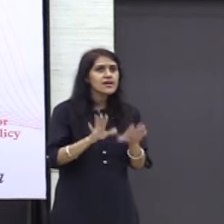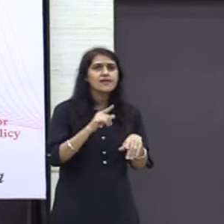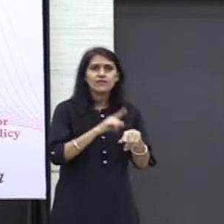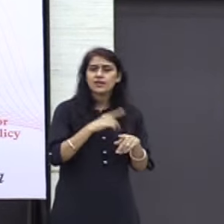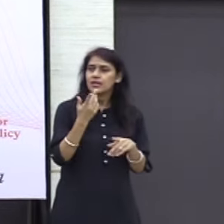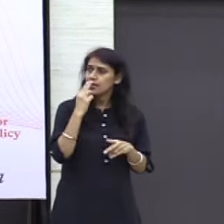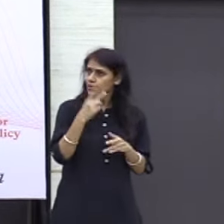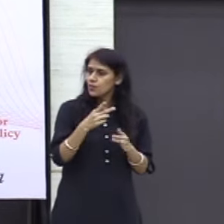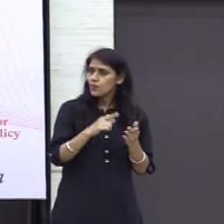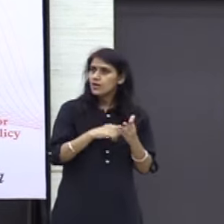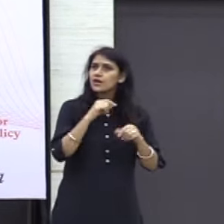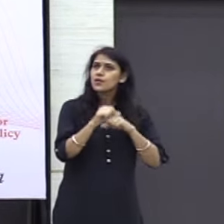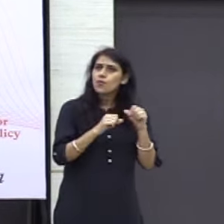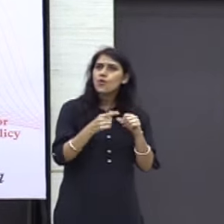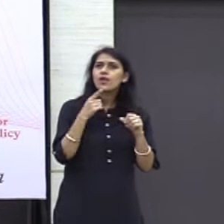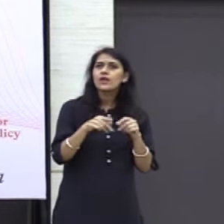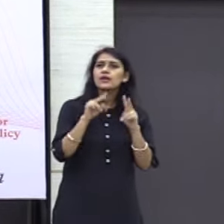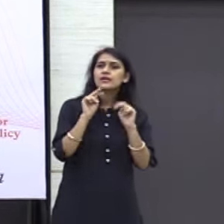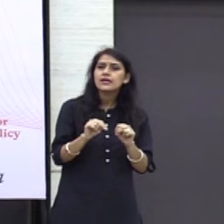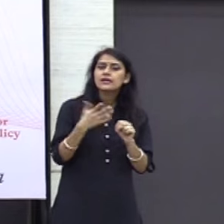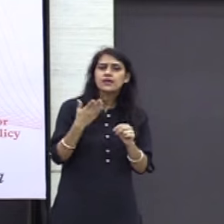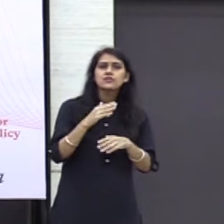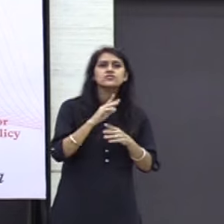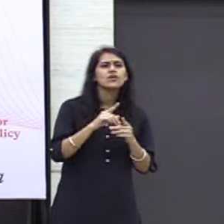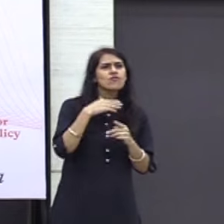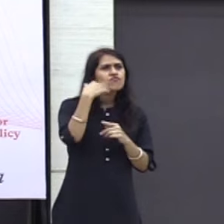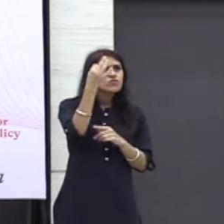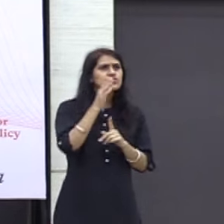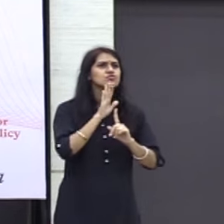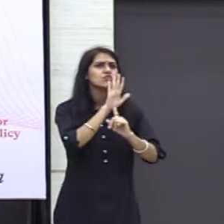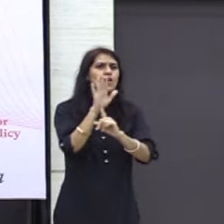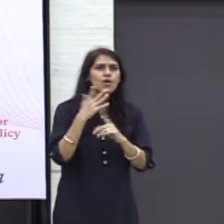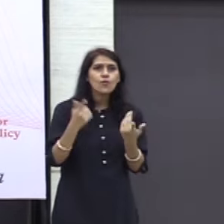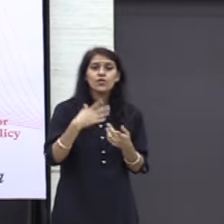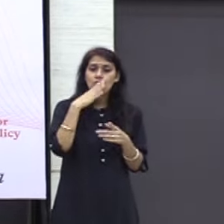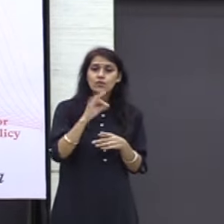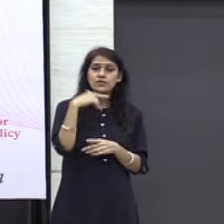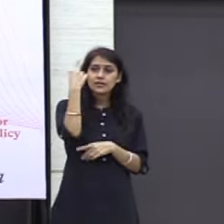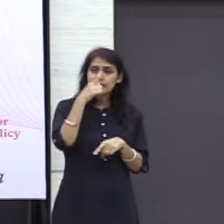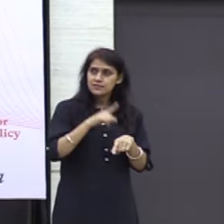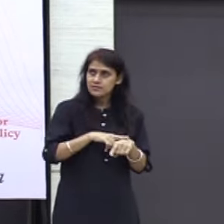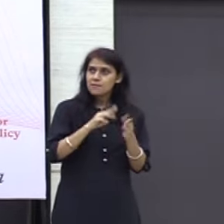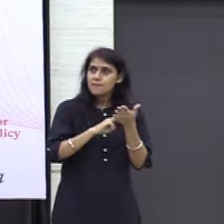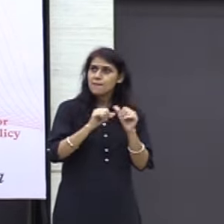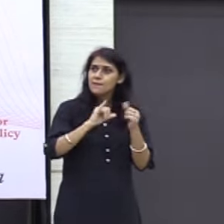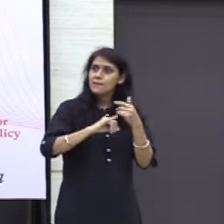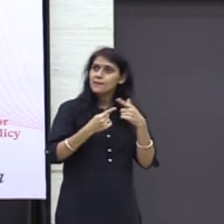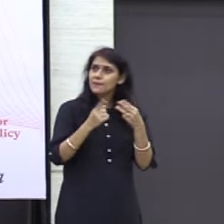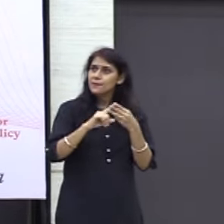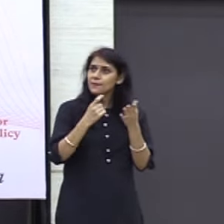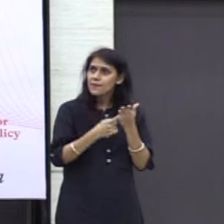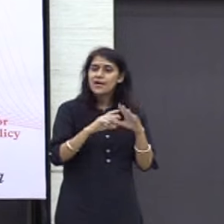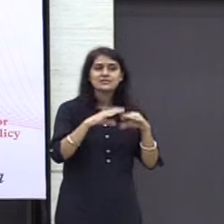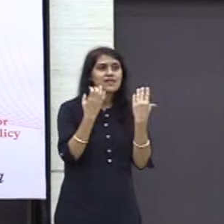partly reenactments, but we'll have to see what shape that takes. And I think today we've had a real masterclass on the new criminal laws from